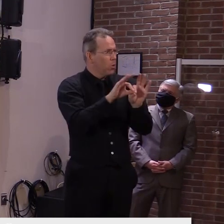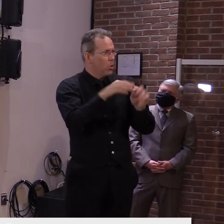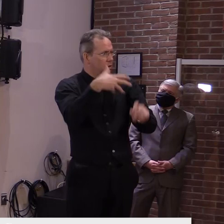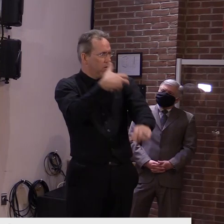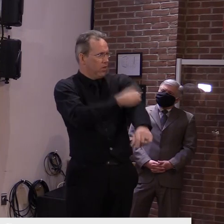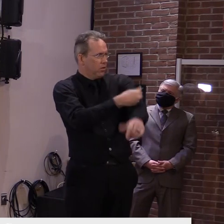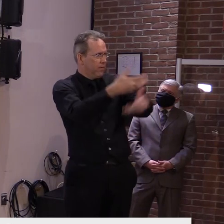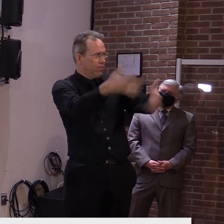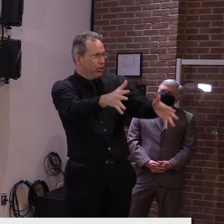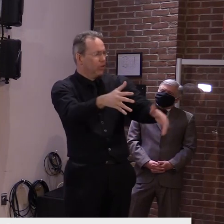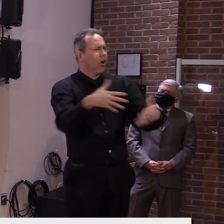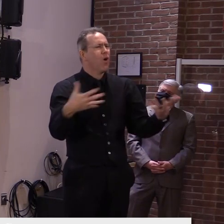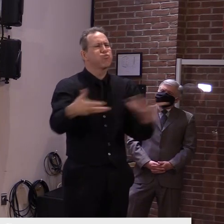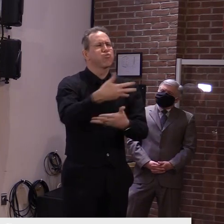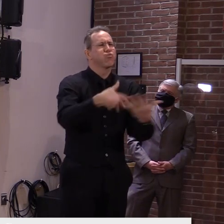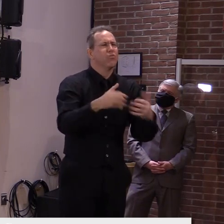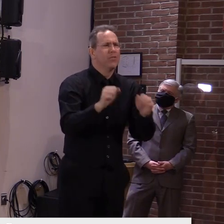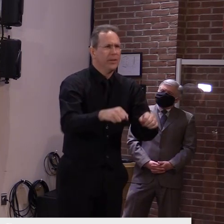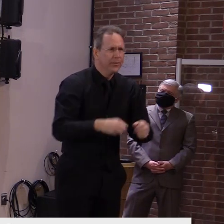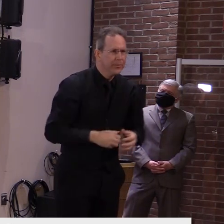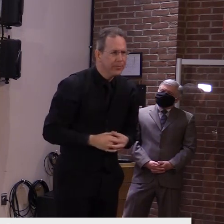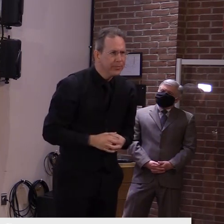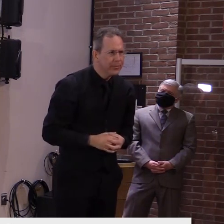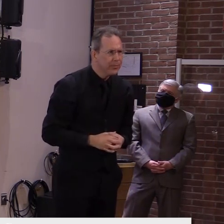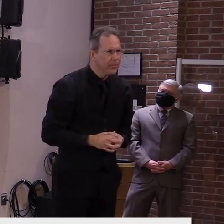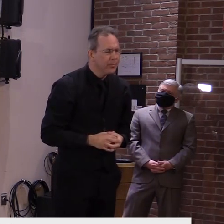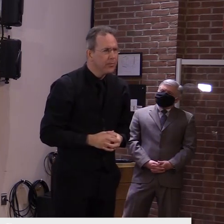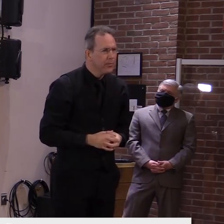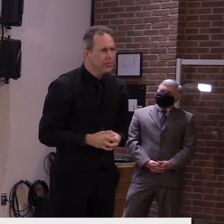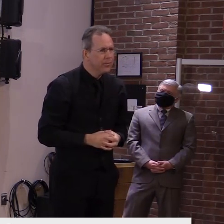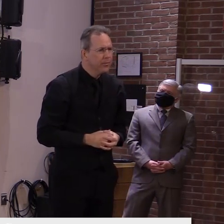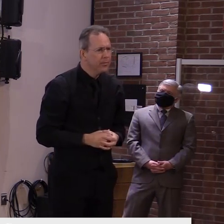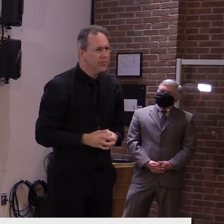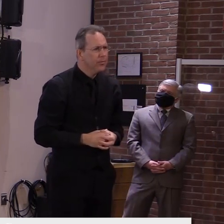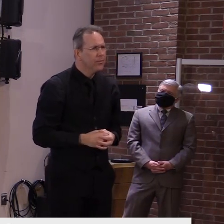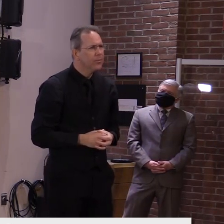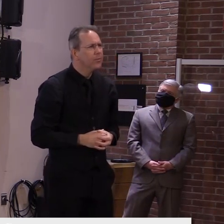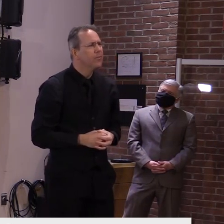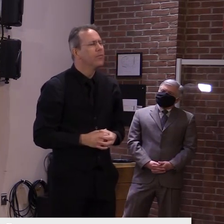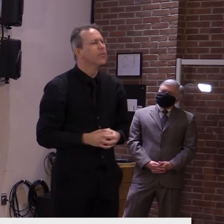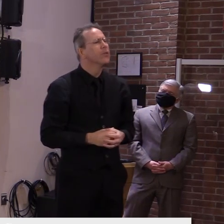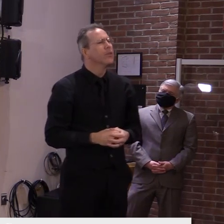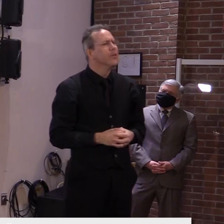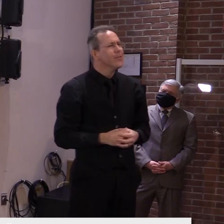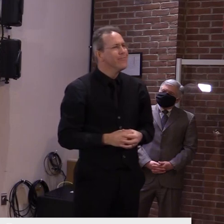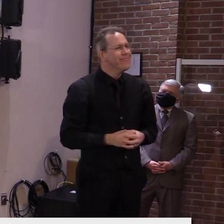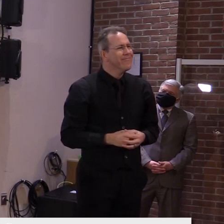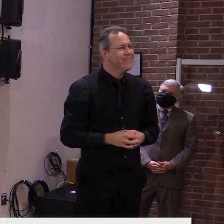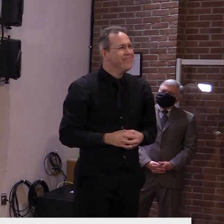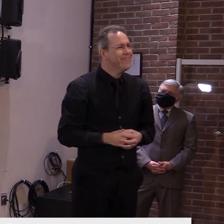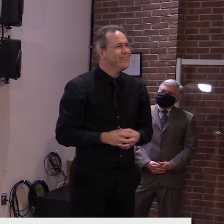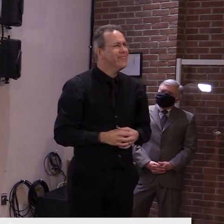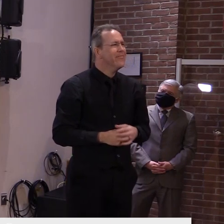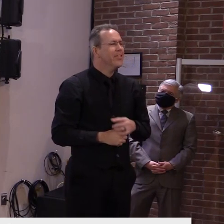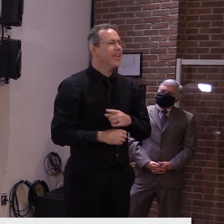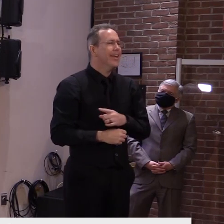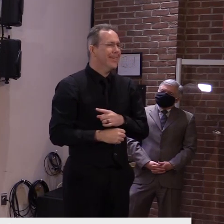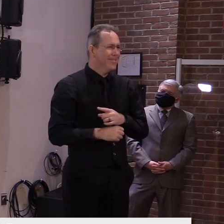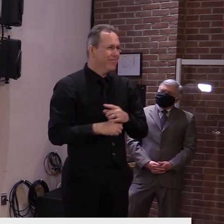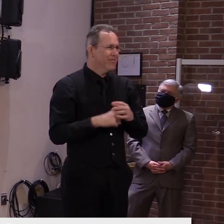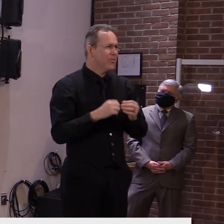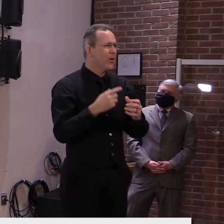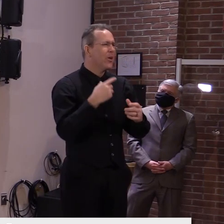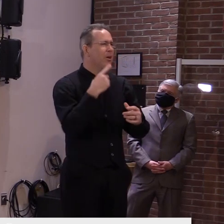the percent positivity rate might be closer over 3%. When you think